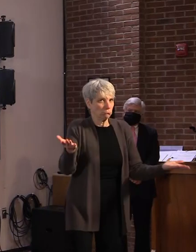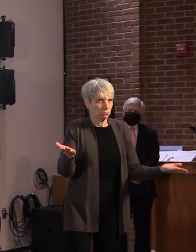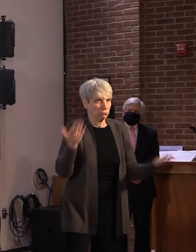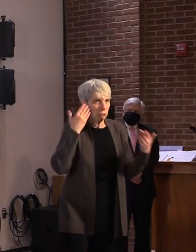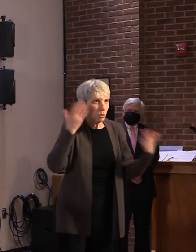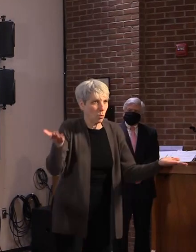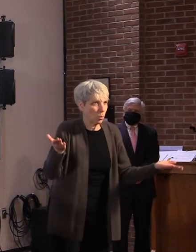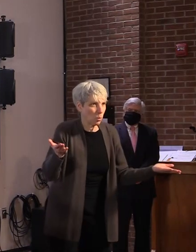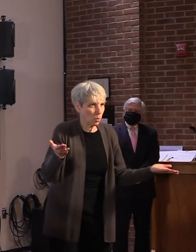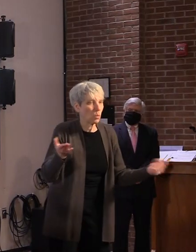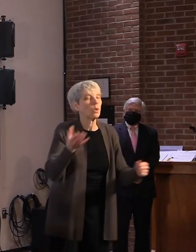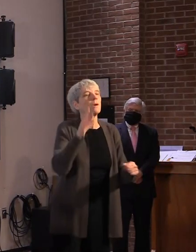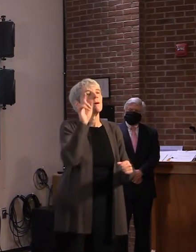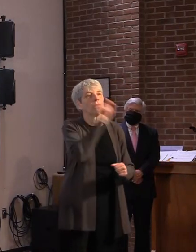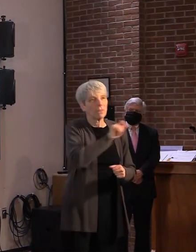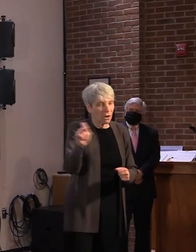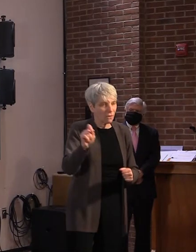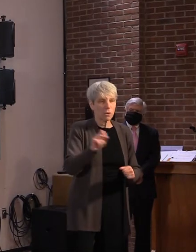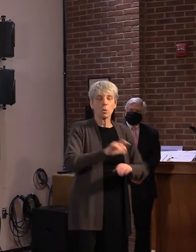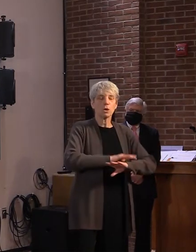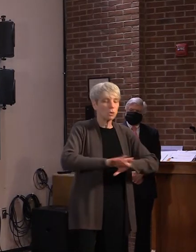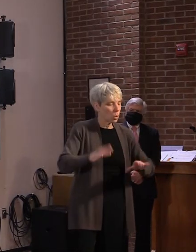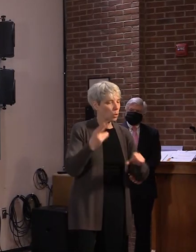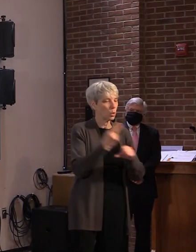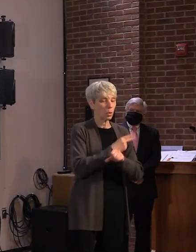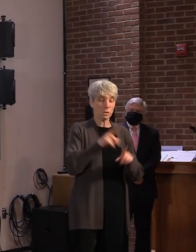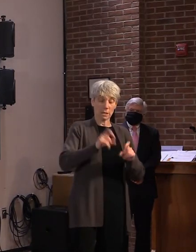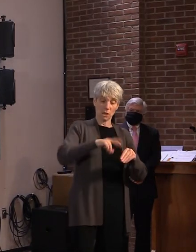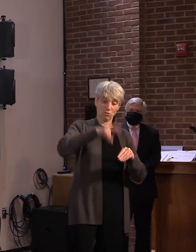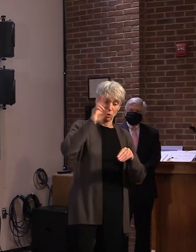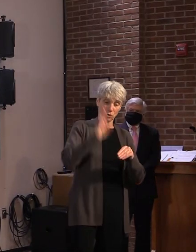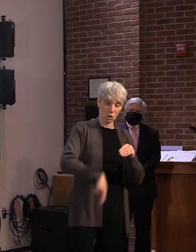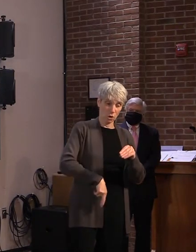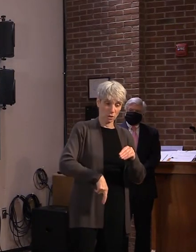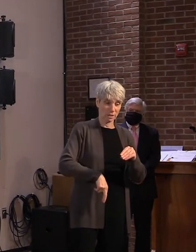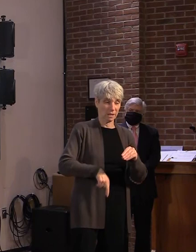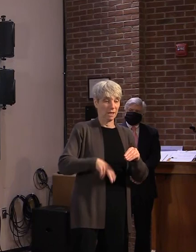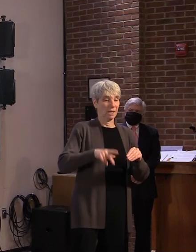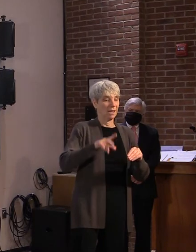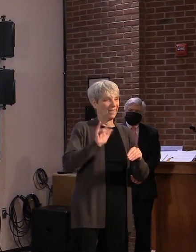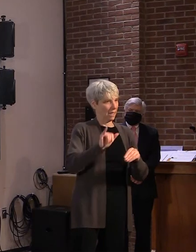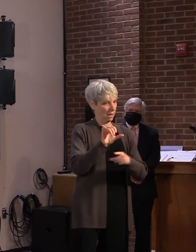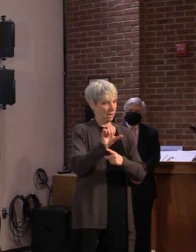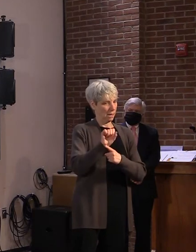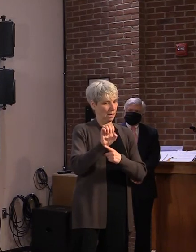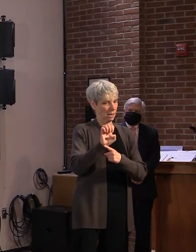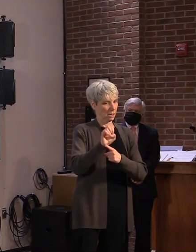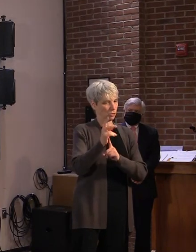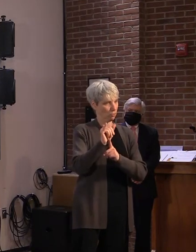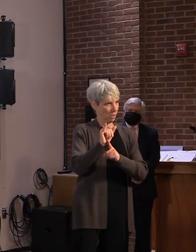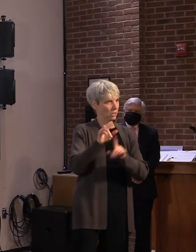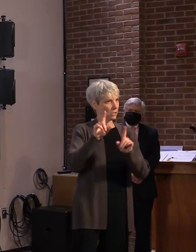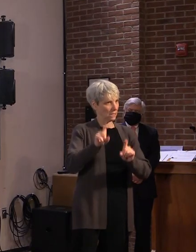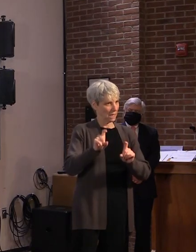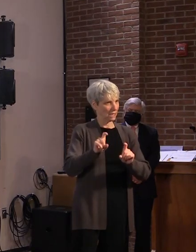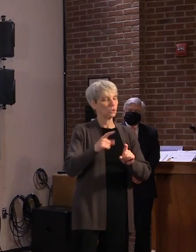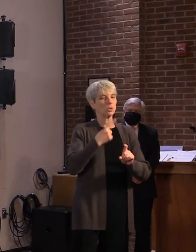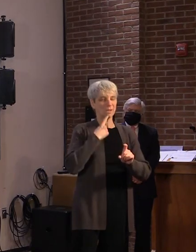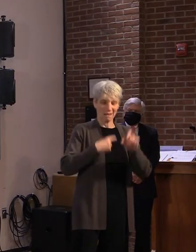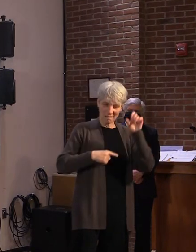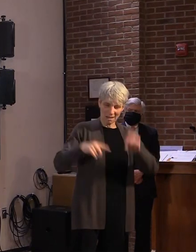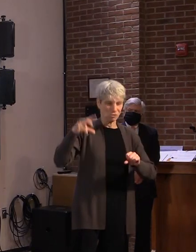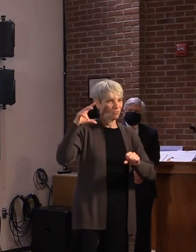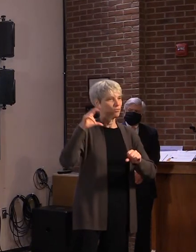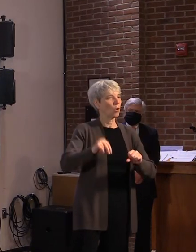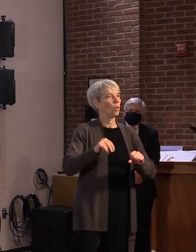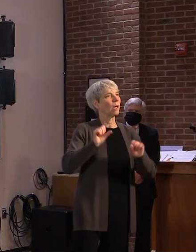these tests in decisions about infection control or clinical care of individual Vermonters.